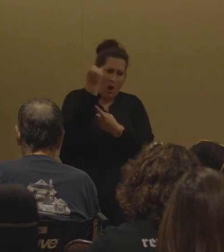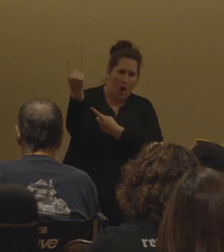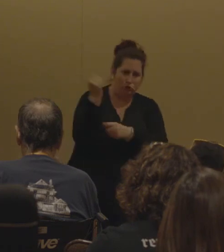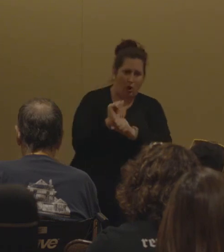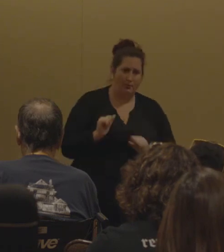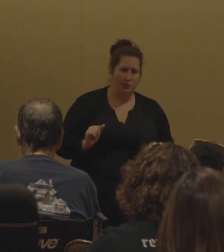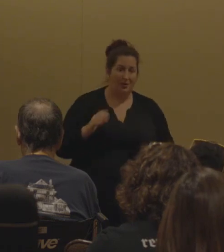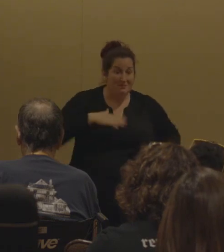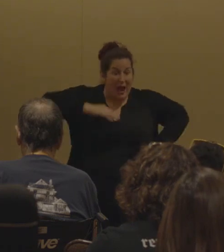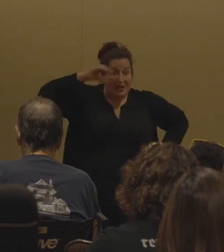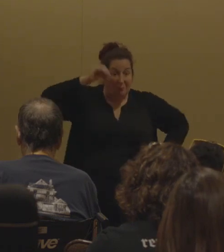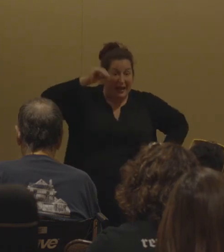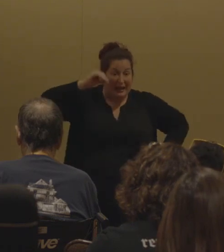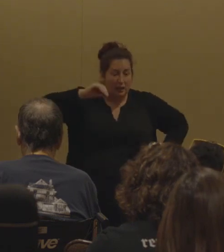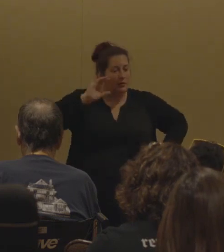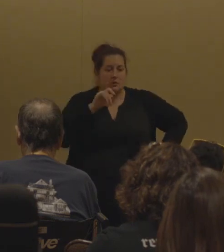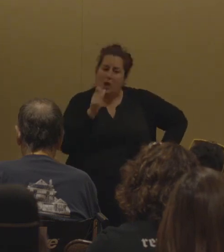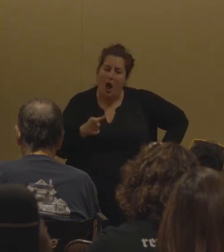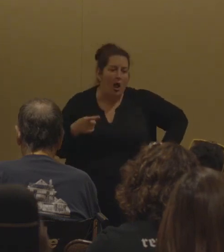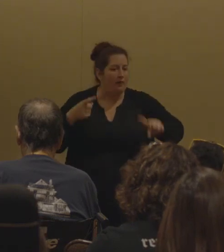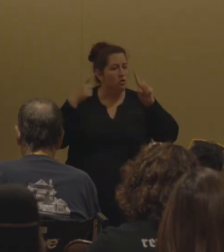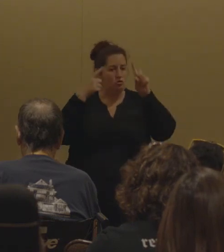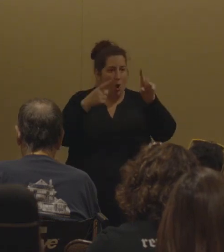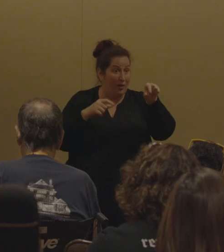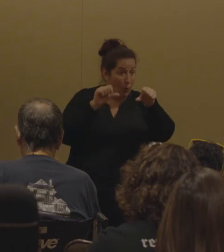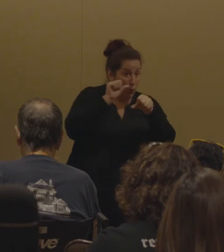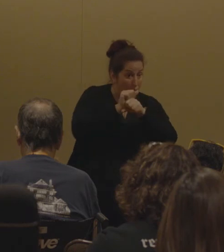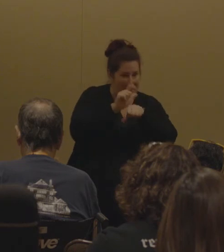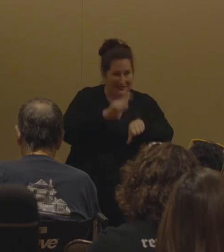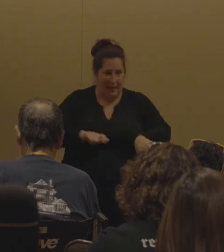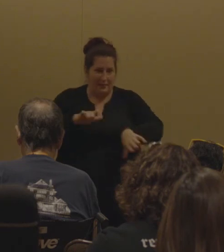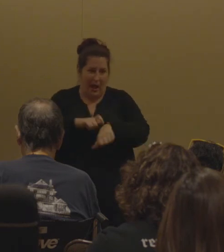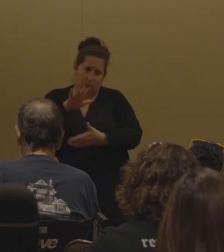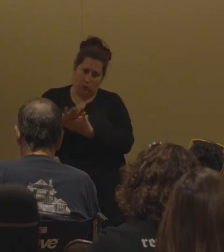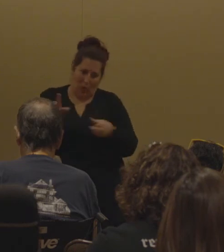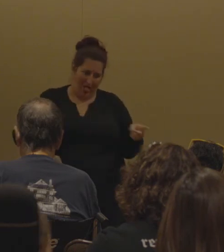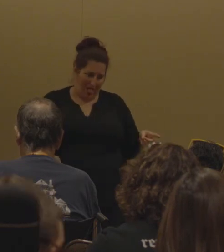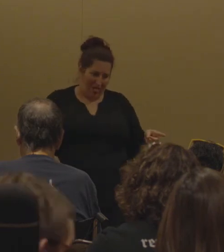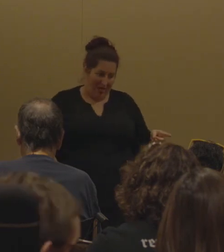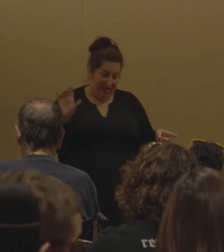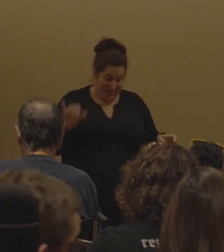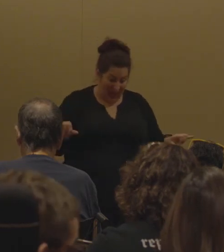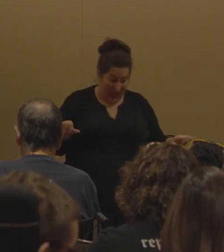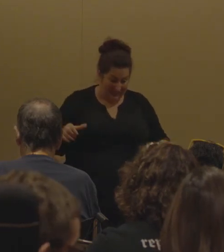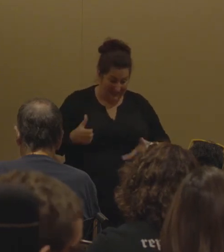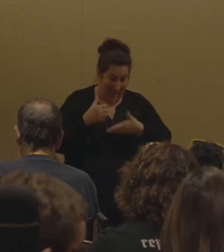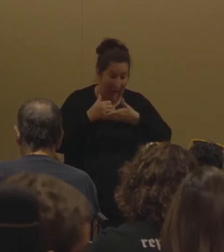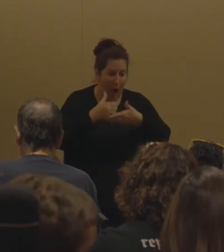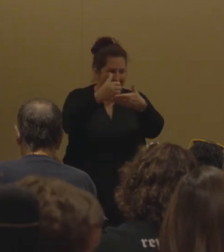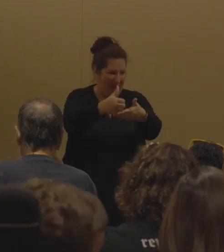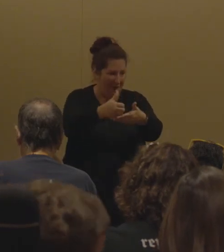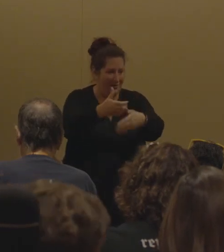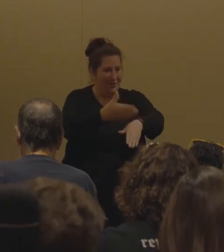my opinion, that is not the goal. You know, him working while he's in school, that within itself is just helping him to